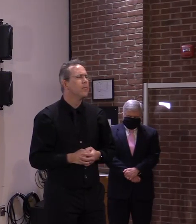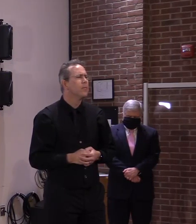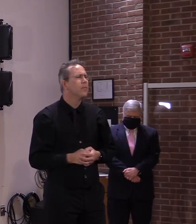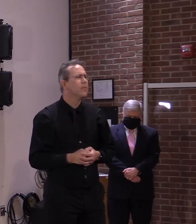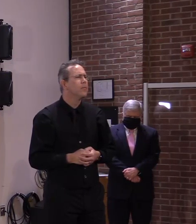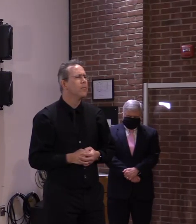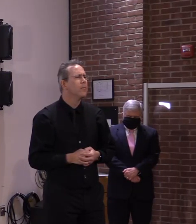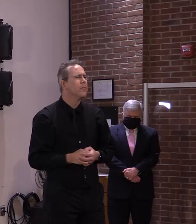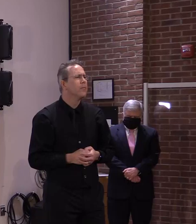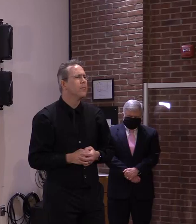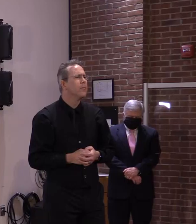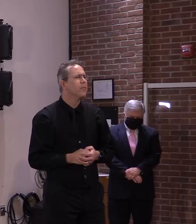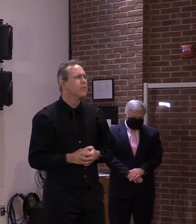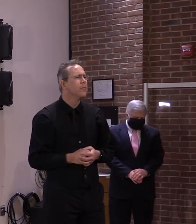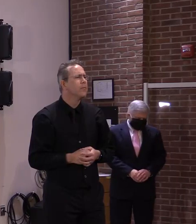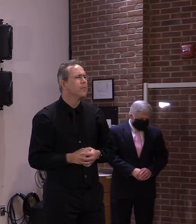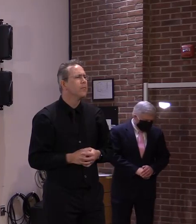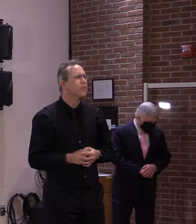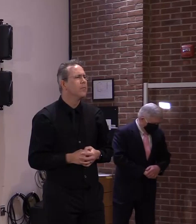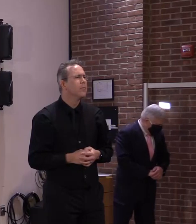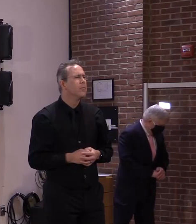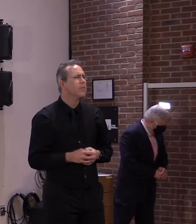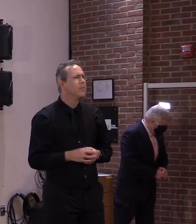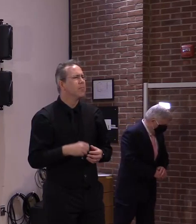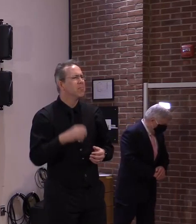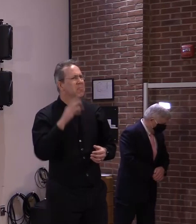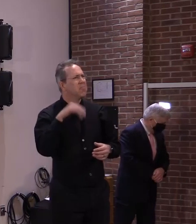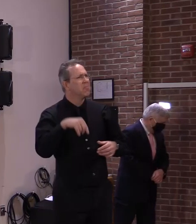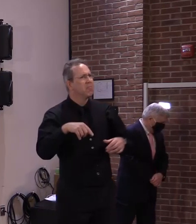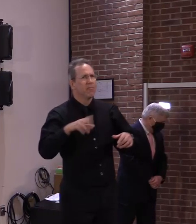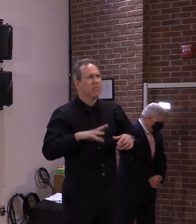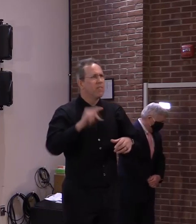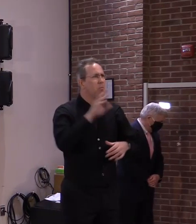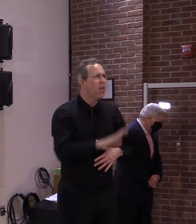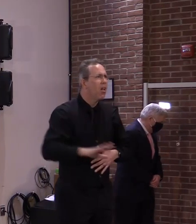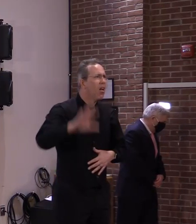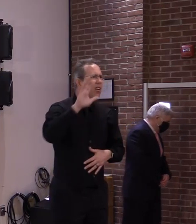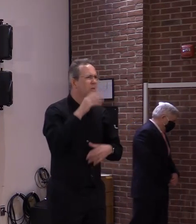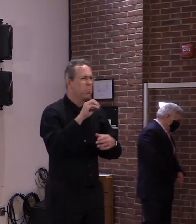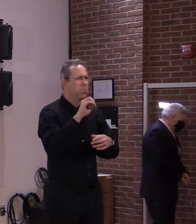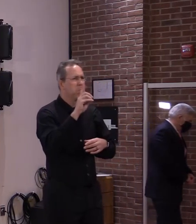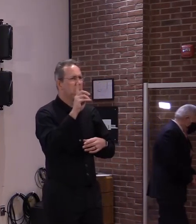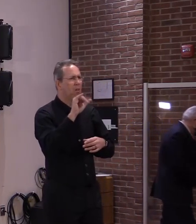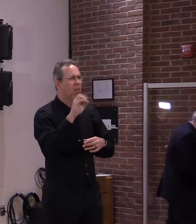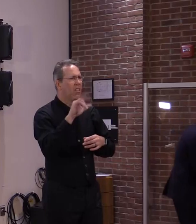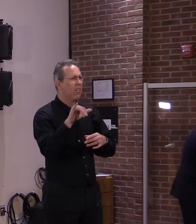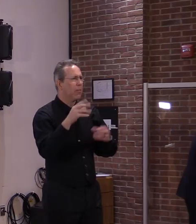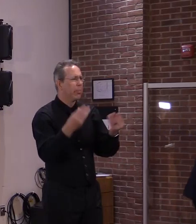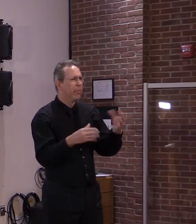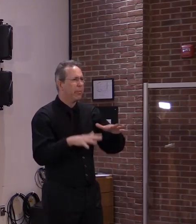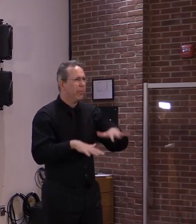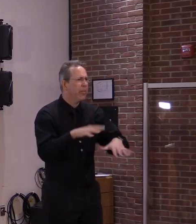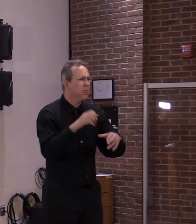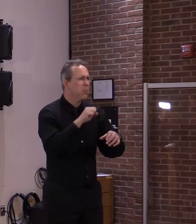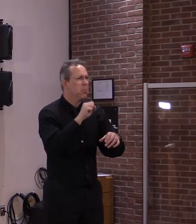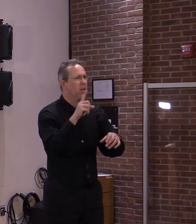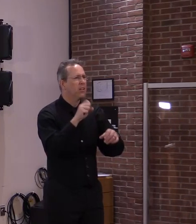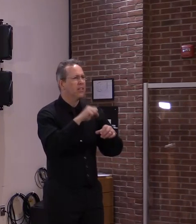with a faster warm up than typical in the past 10 days. Many back roads have become so broken up that they're